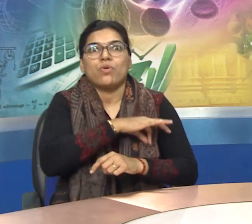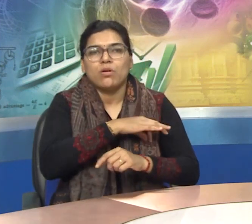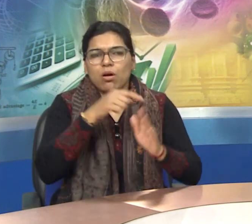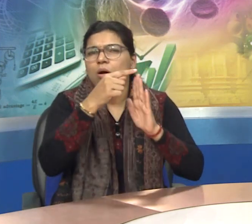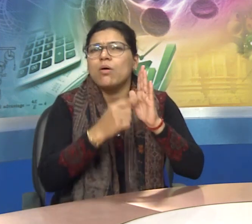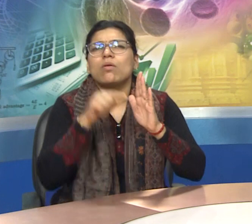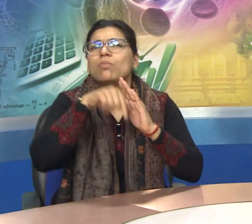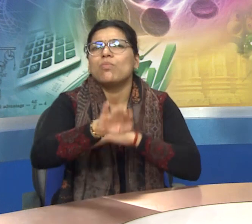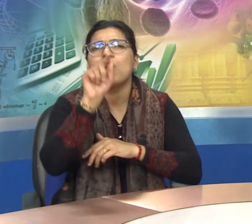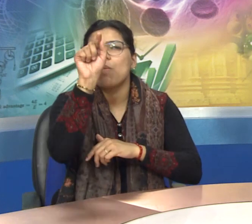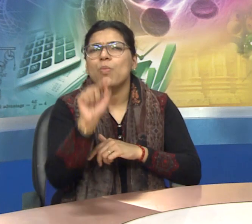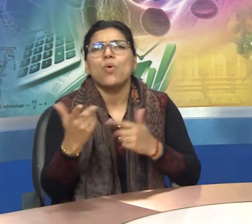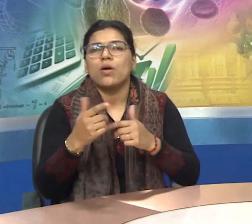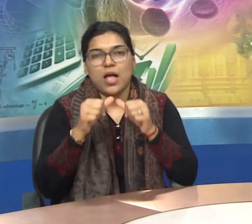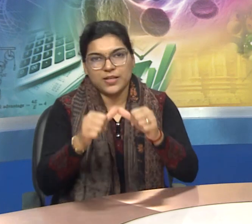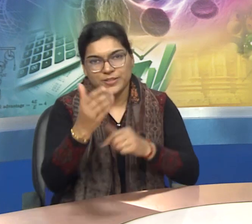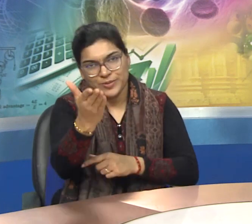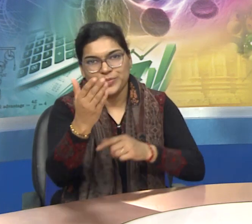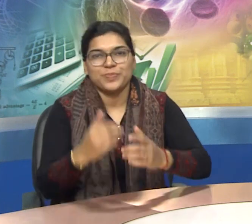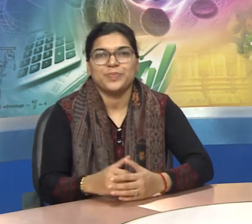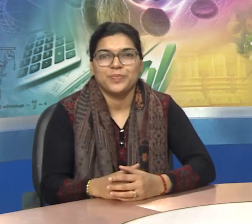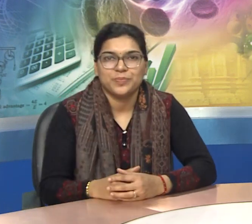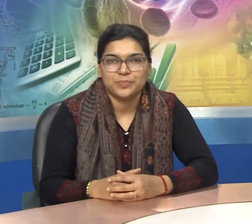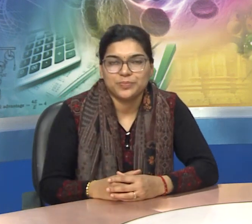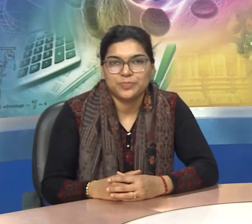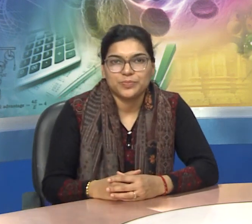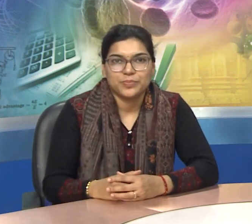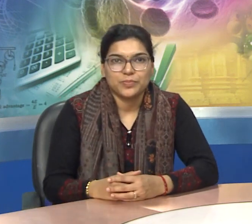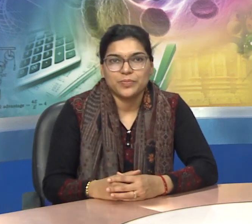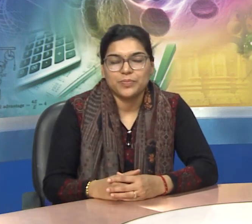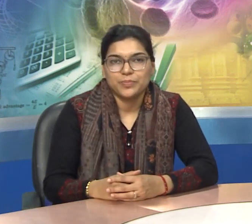the UNESCO Public Library Manifesto.